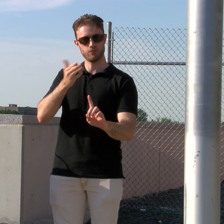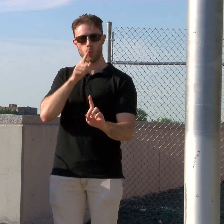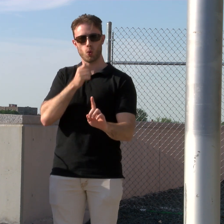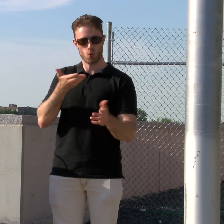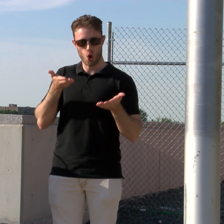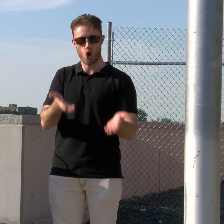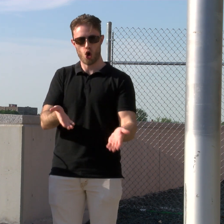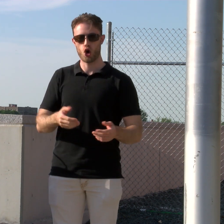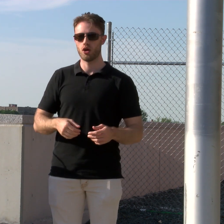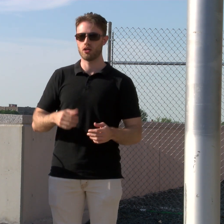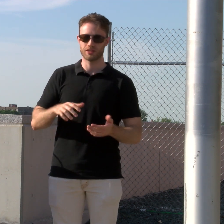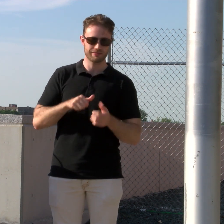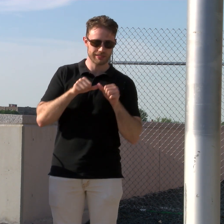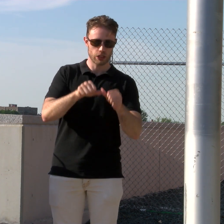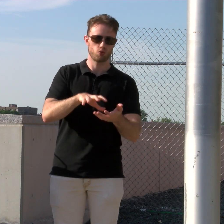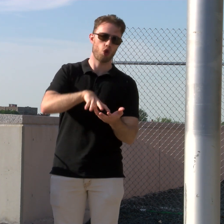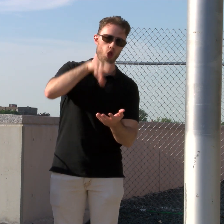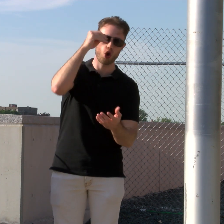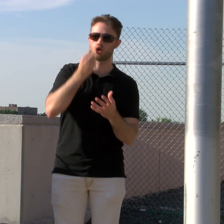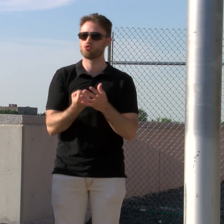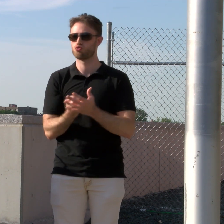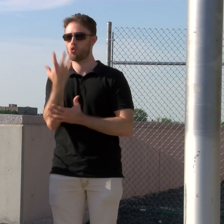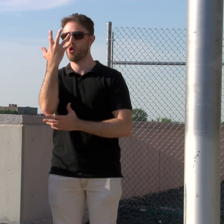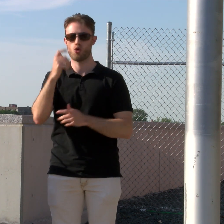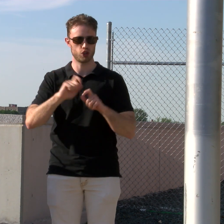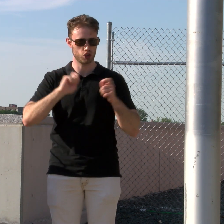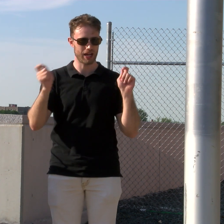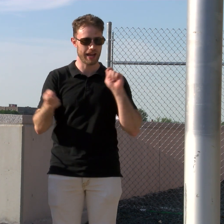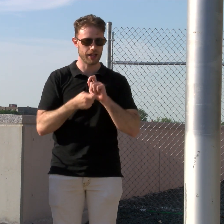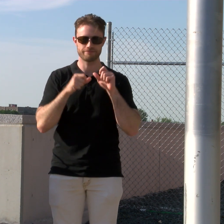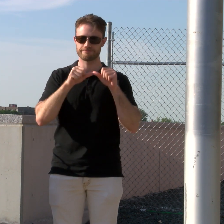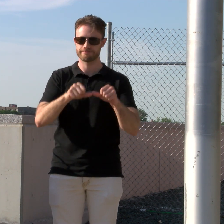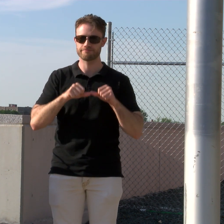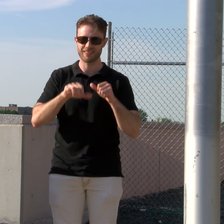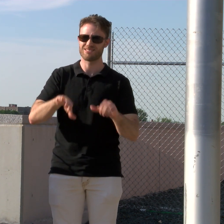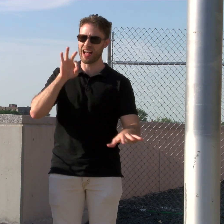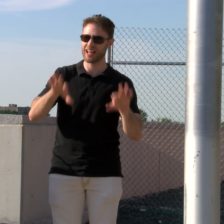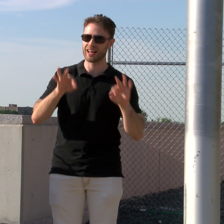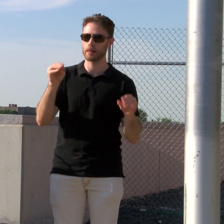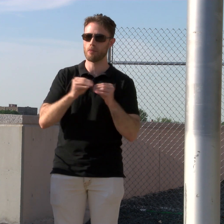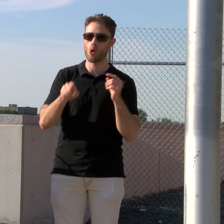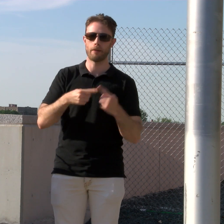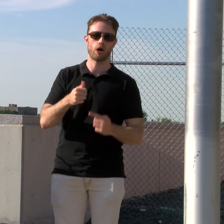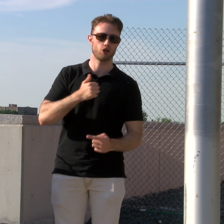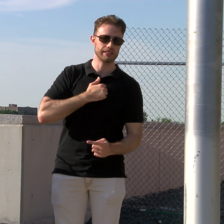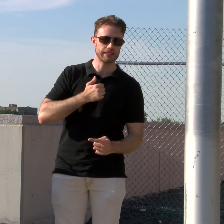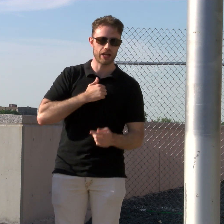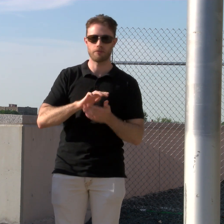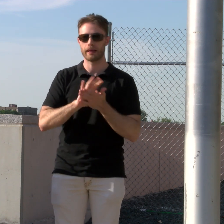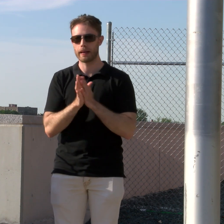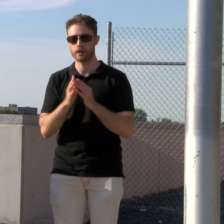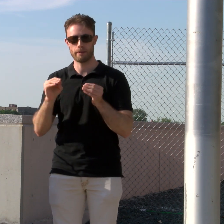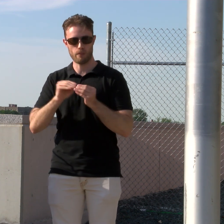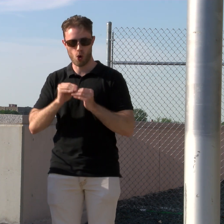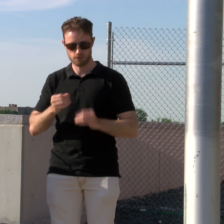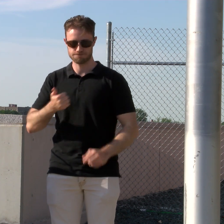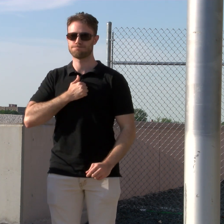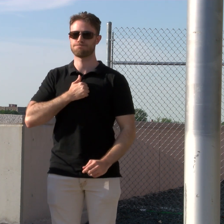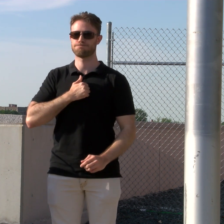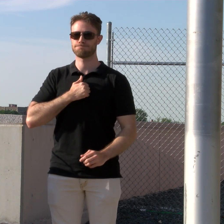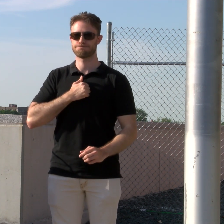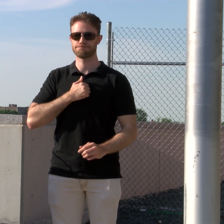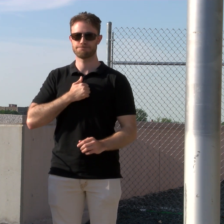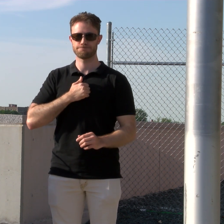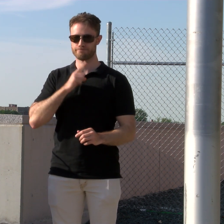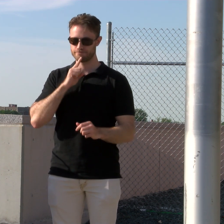learn, grow, and change as you keep finding out more about yourself and becoming more and more you.